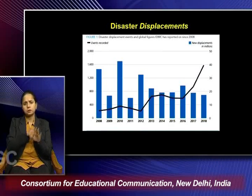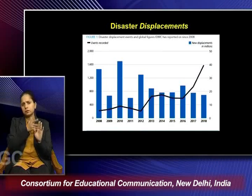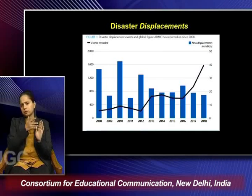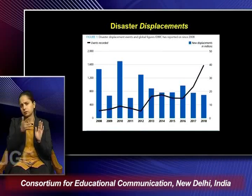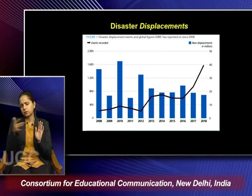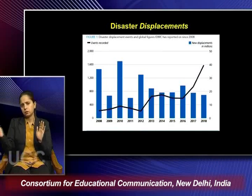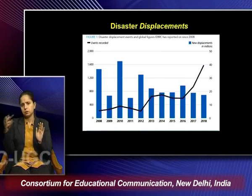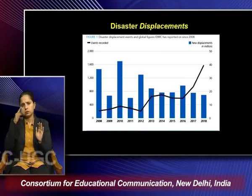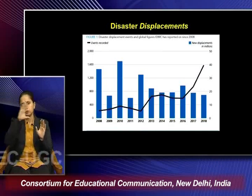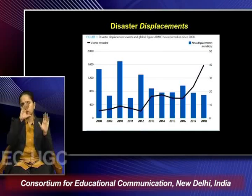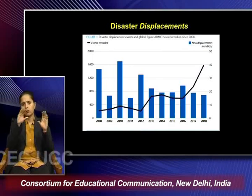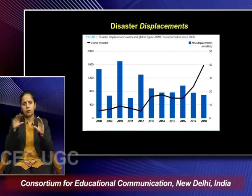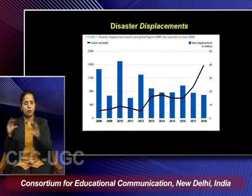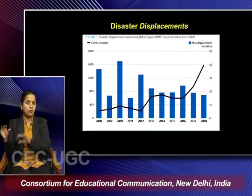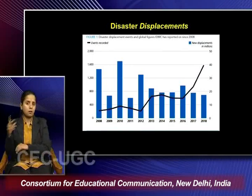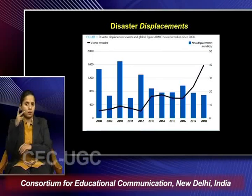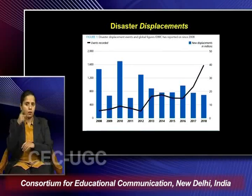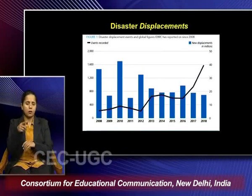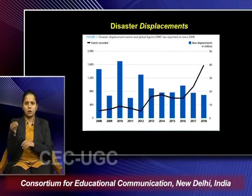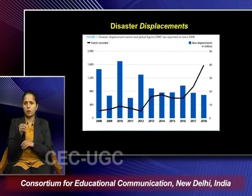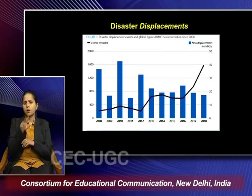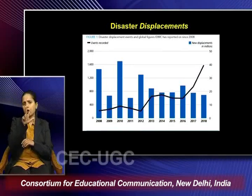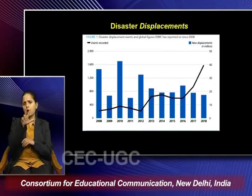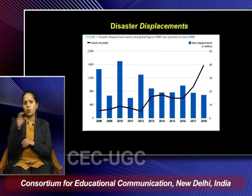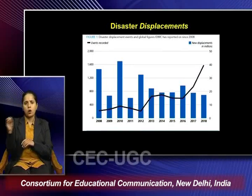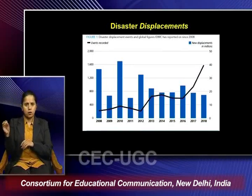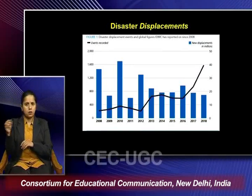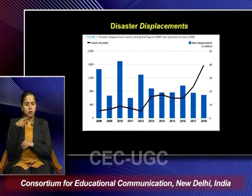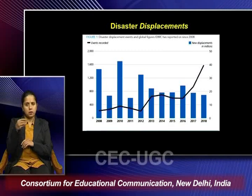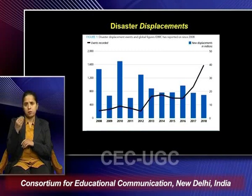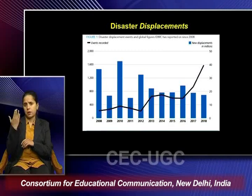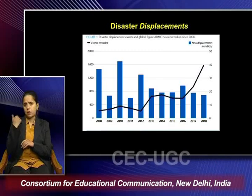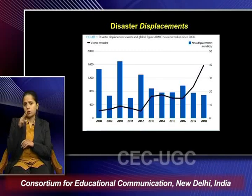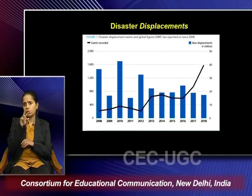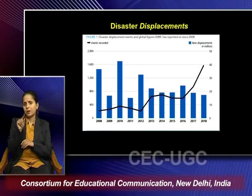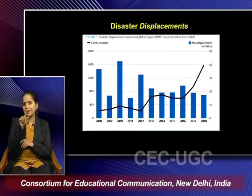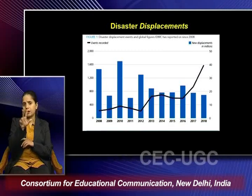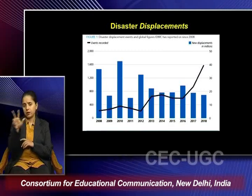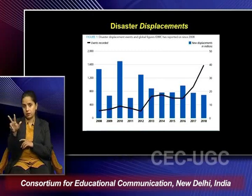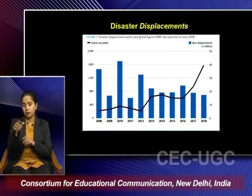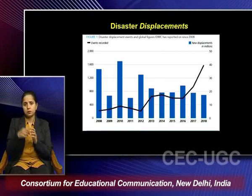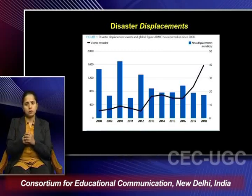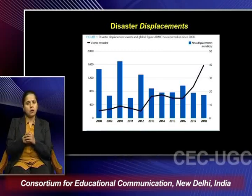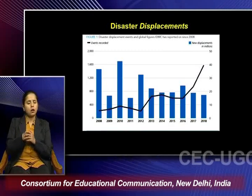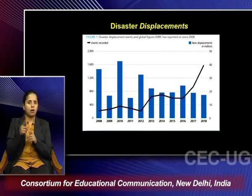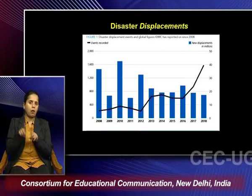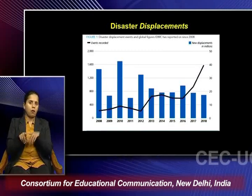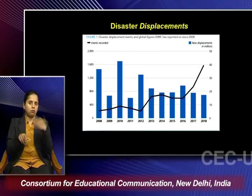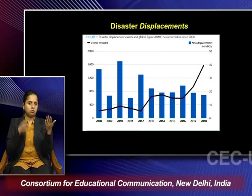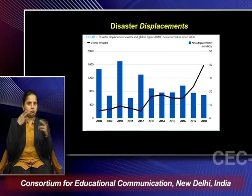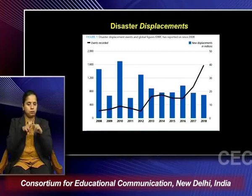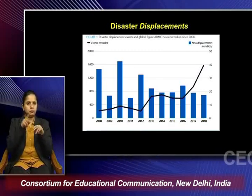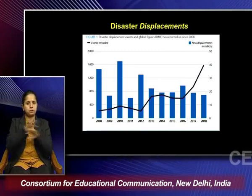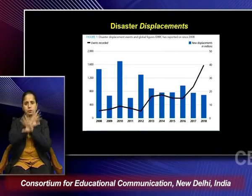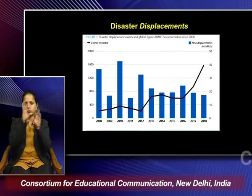this has come down to around roughly 800 recently in 2018. So on the one hand, if you look at